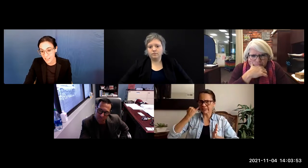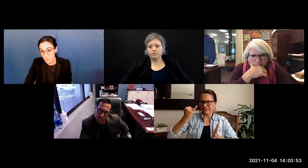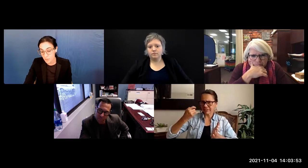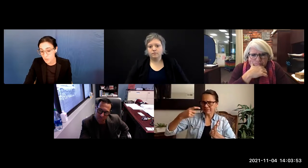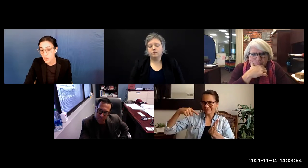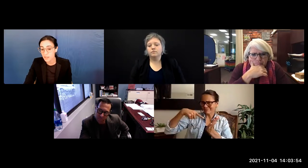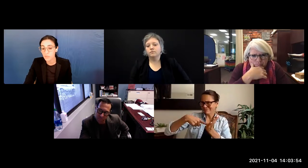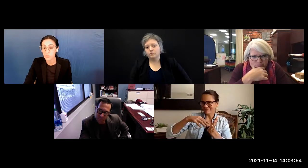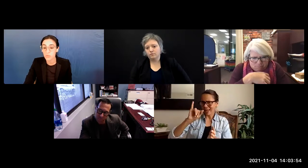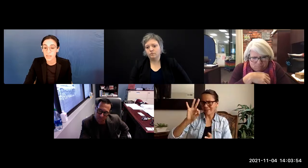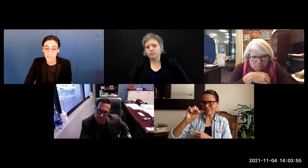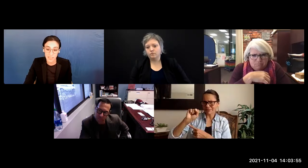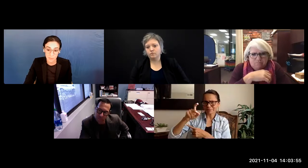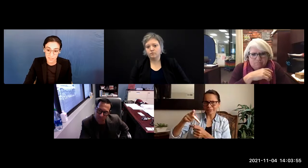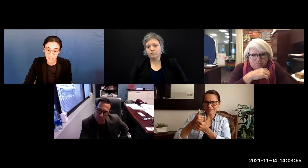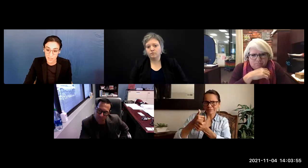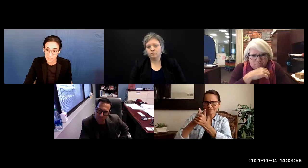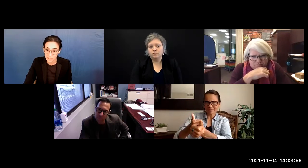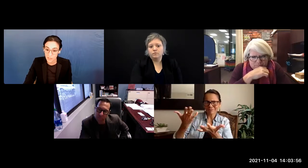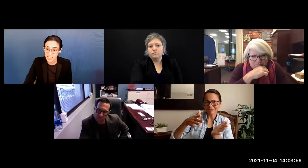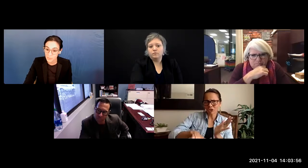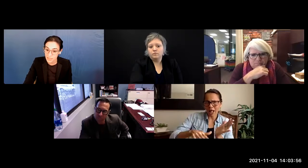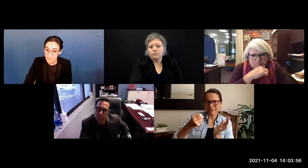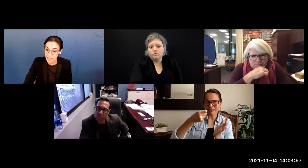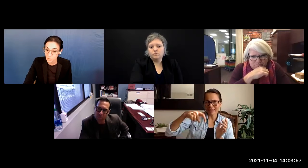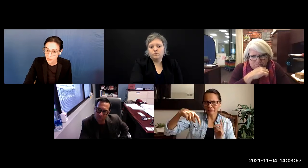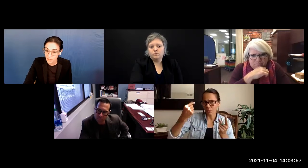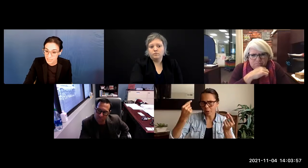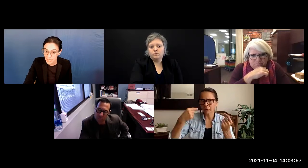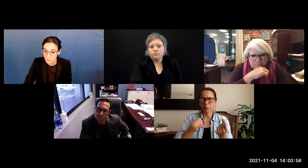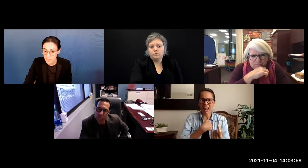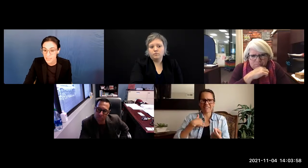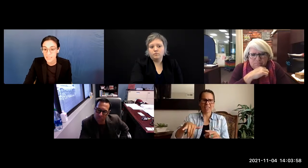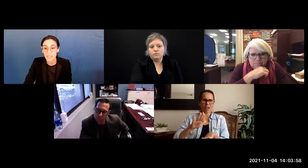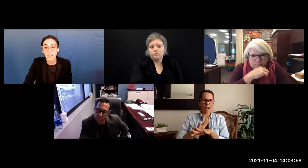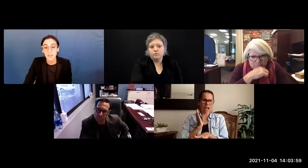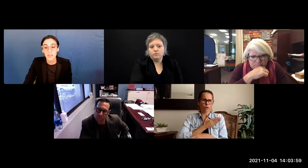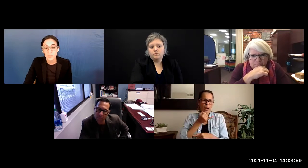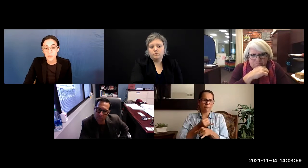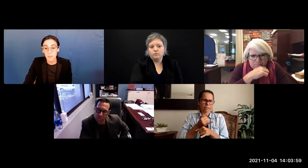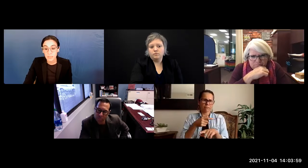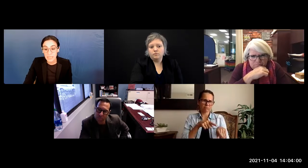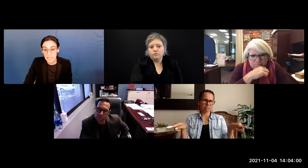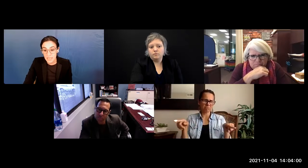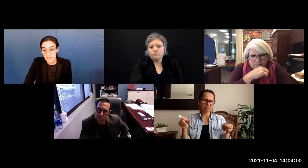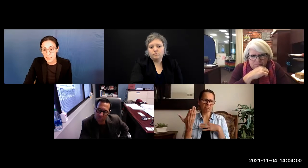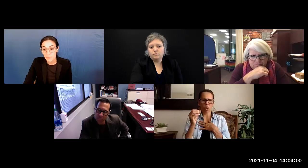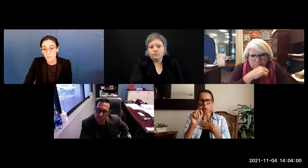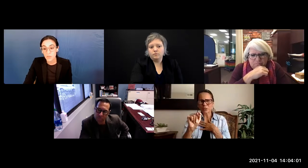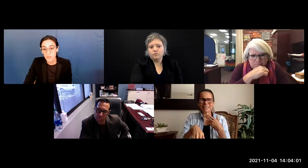again. Same as Janice mentioned, assessments and one-on-one assessments as people need. Those are also